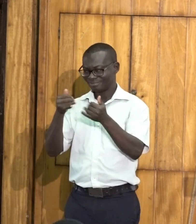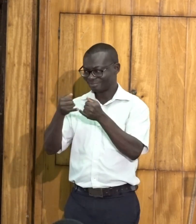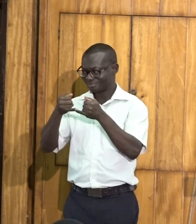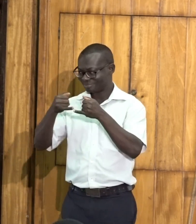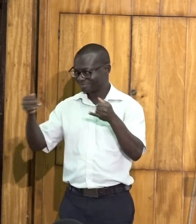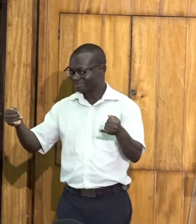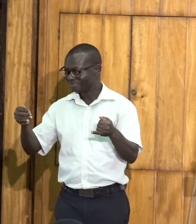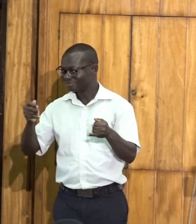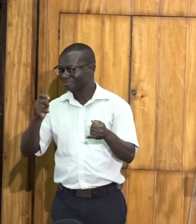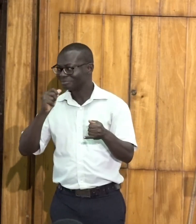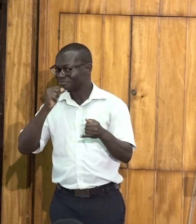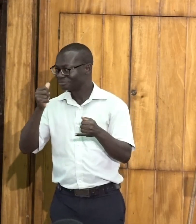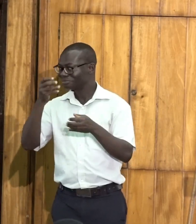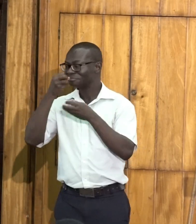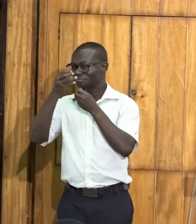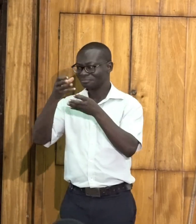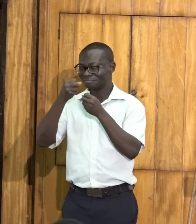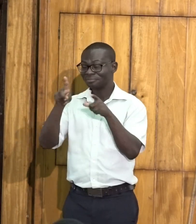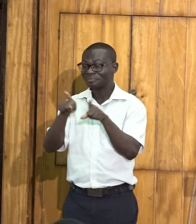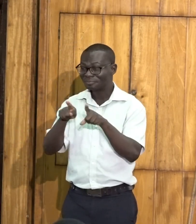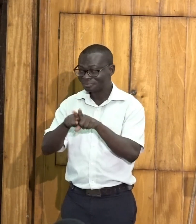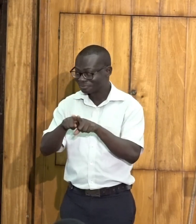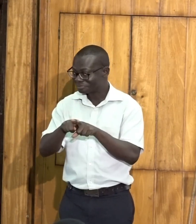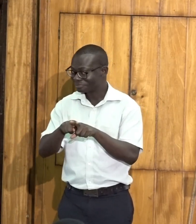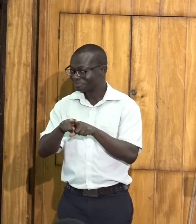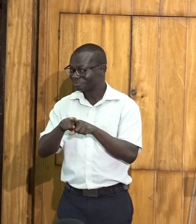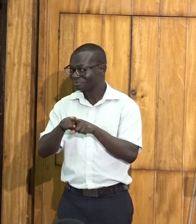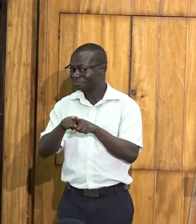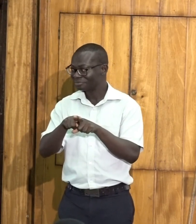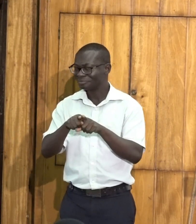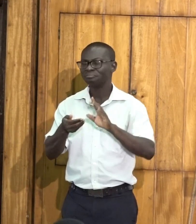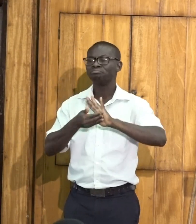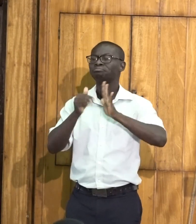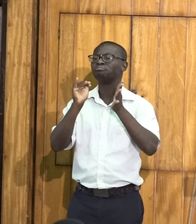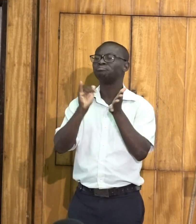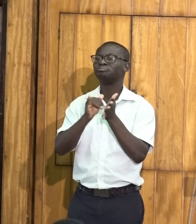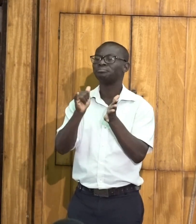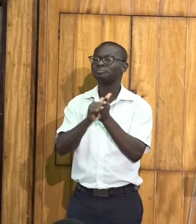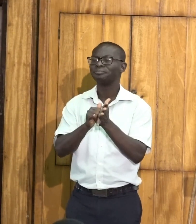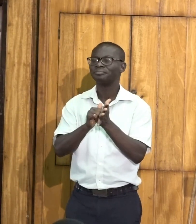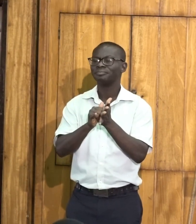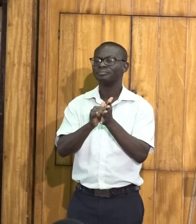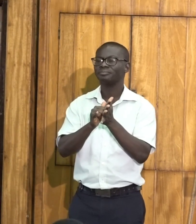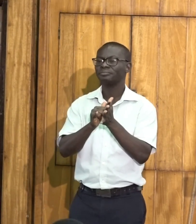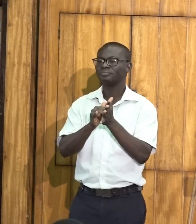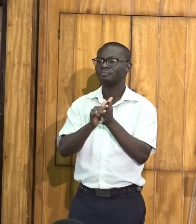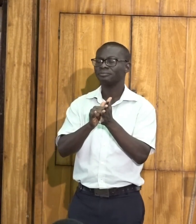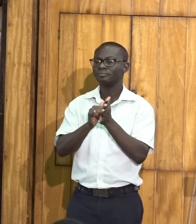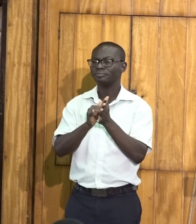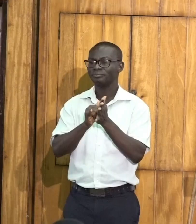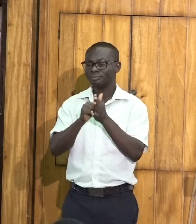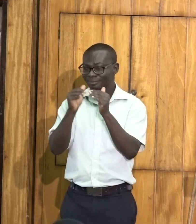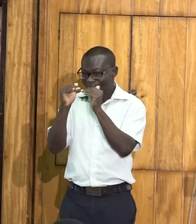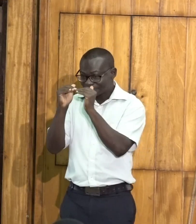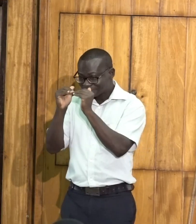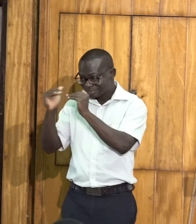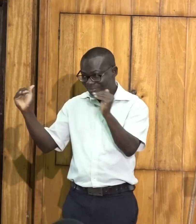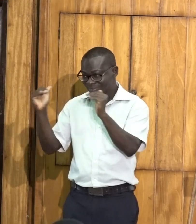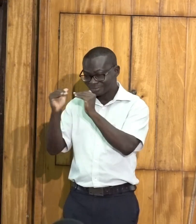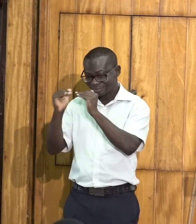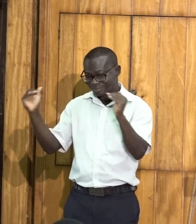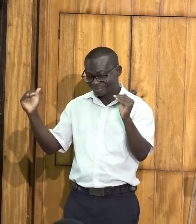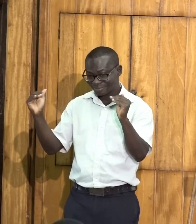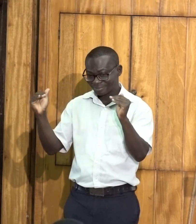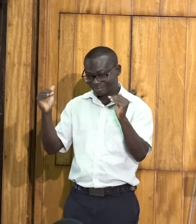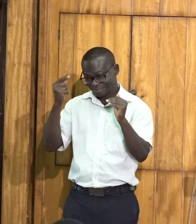as updated as we would like them to be. What this meant was the standard training